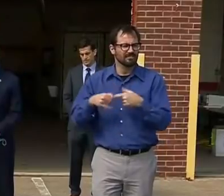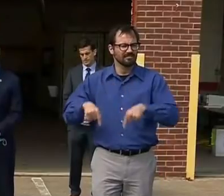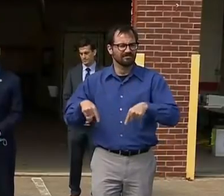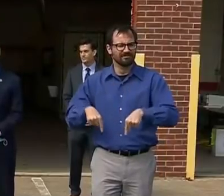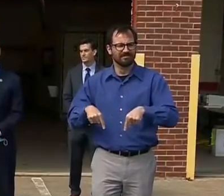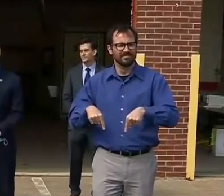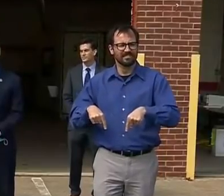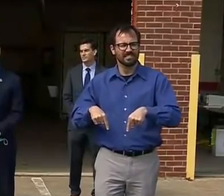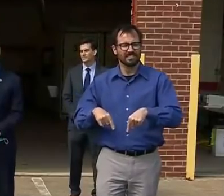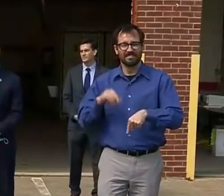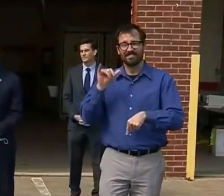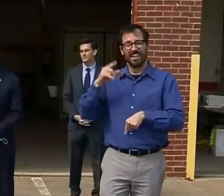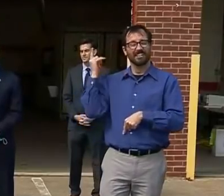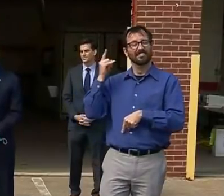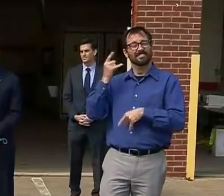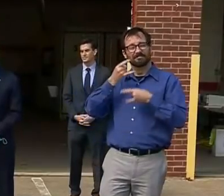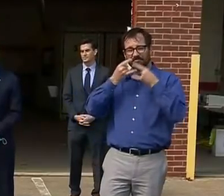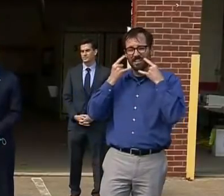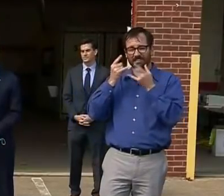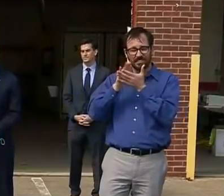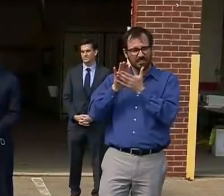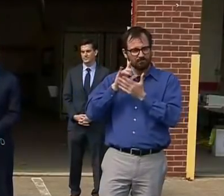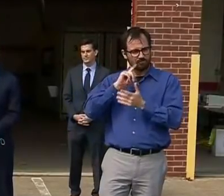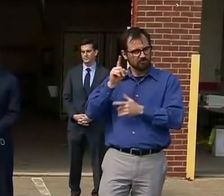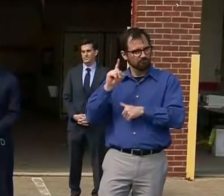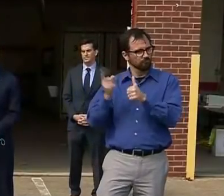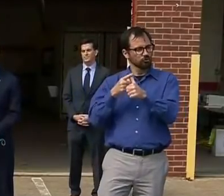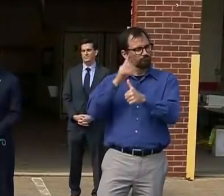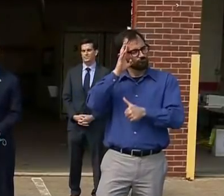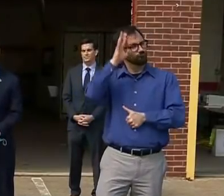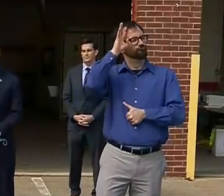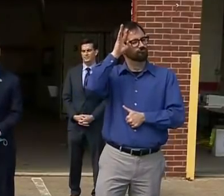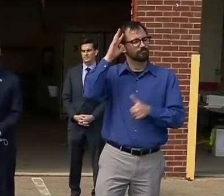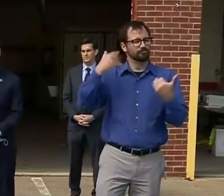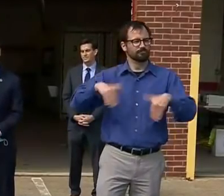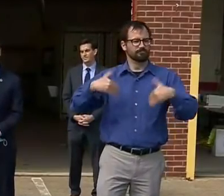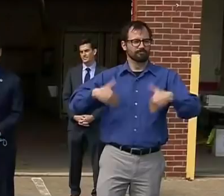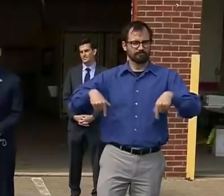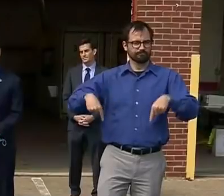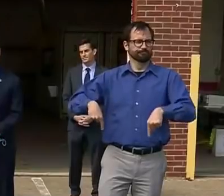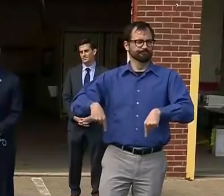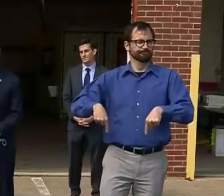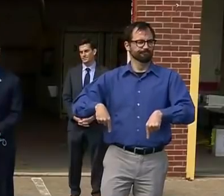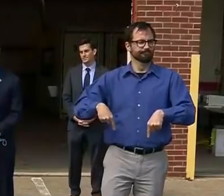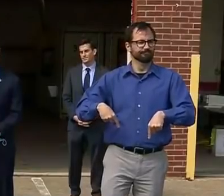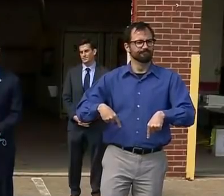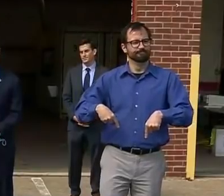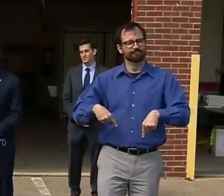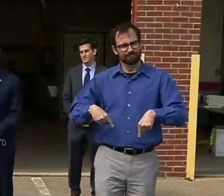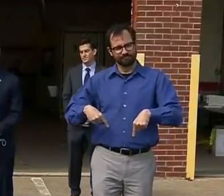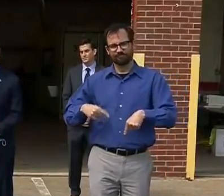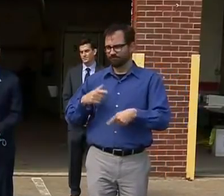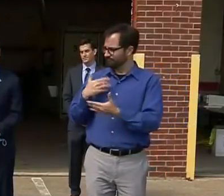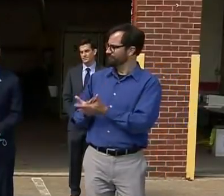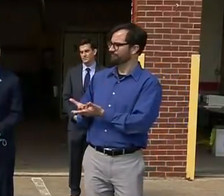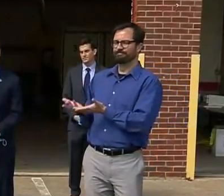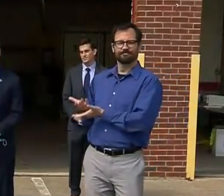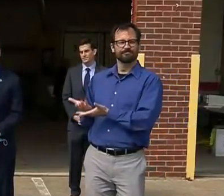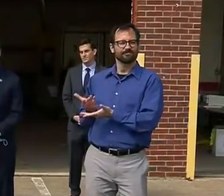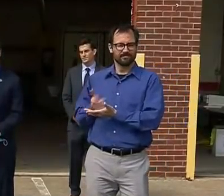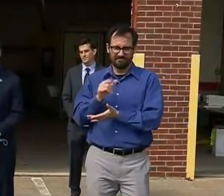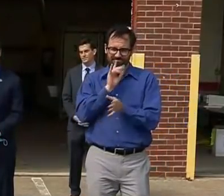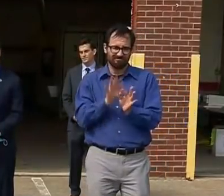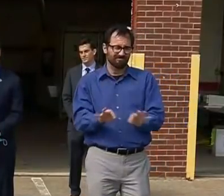system here where it's so needed. It speaks right to the core of why Partners